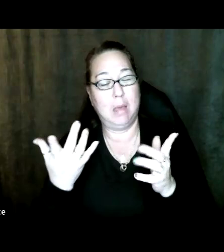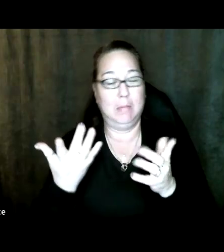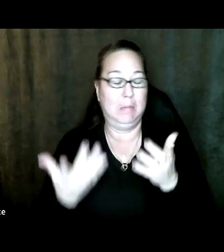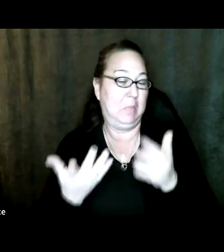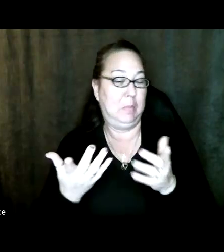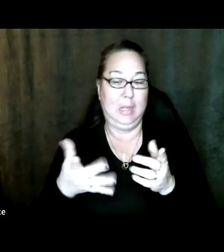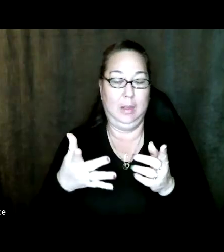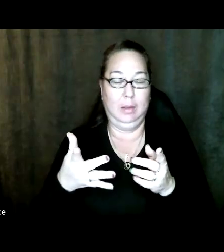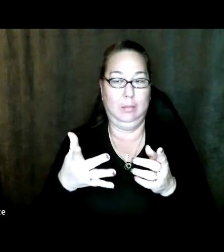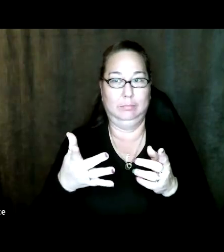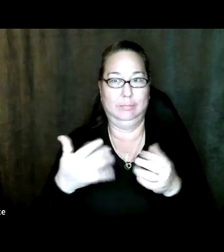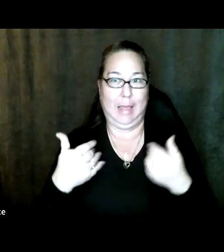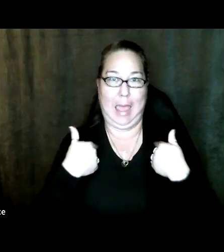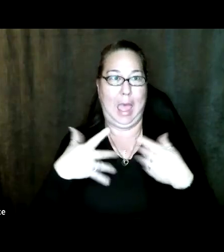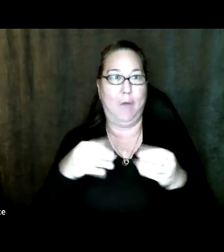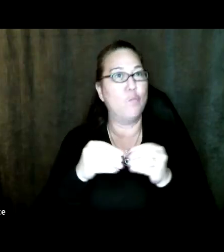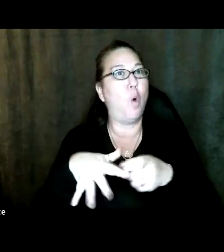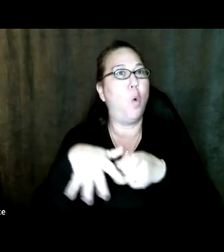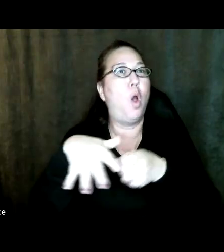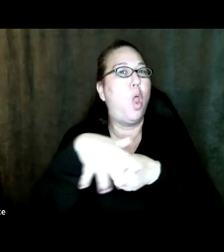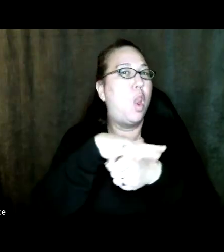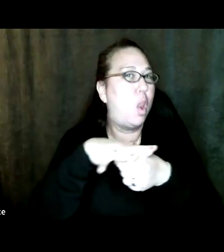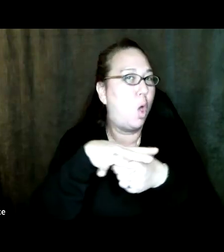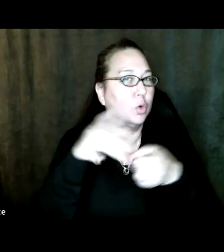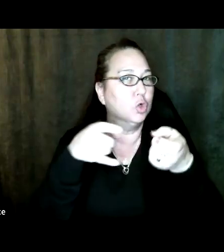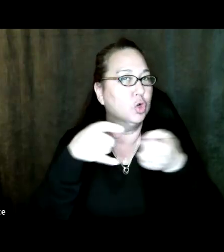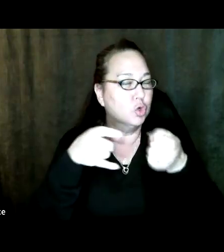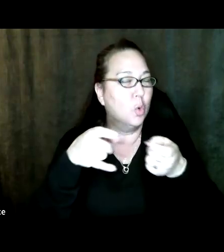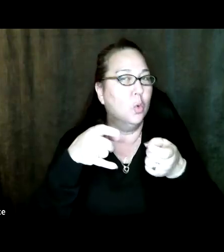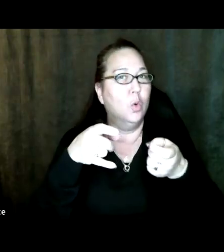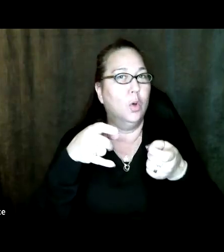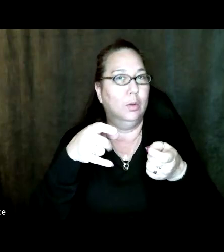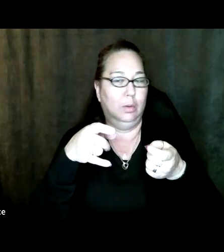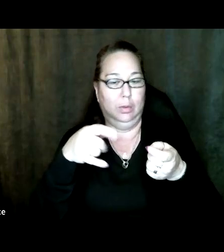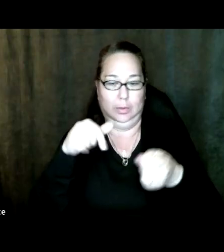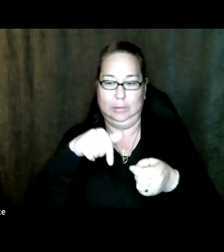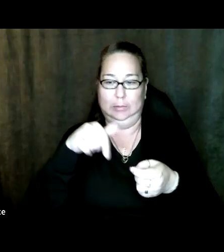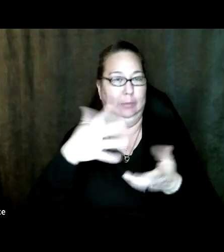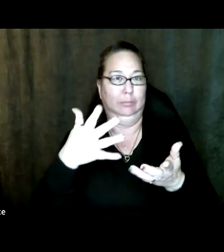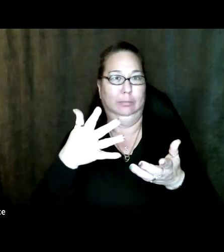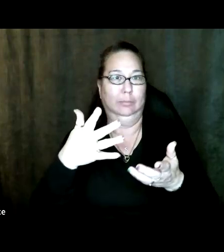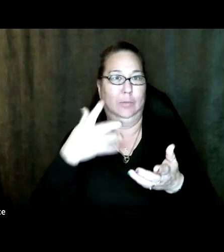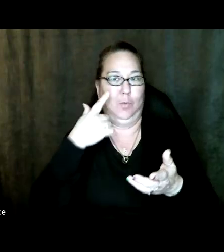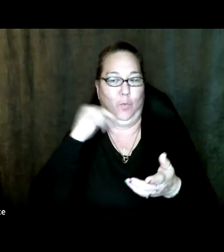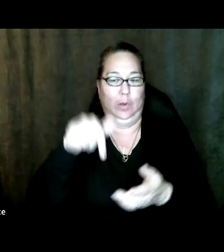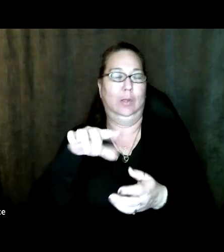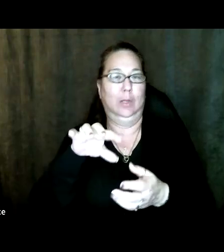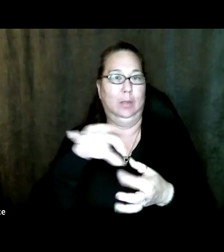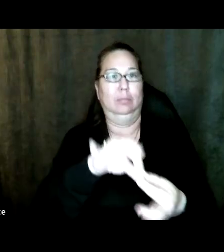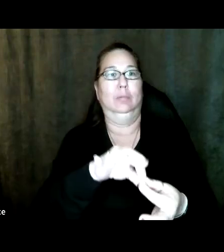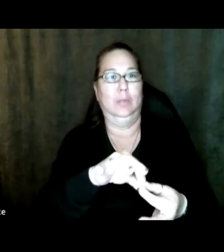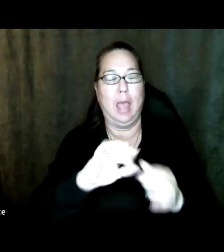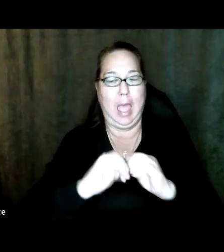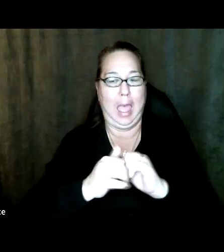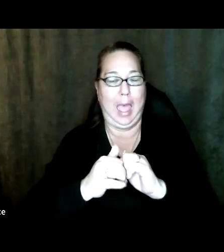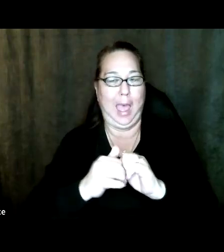graduation requirements. It's a deregulation of the state with us having all of the regulatory responsibilities around how kids will